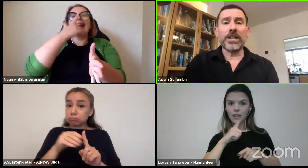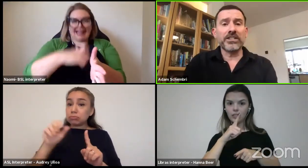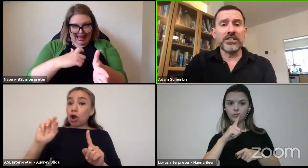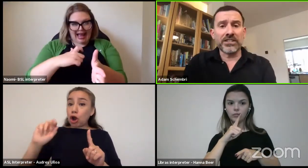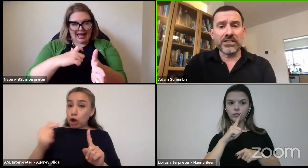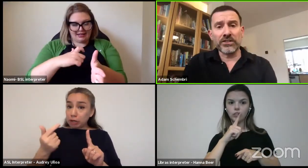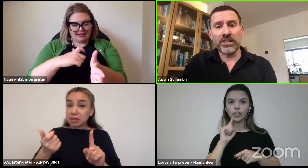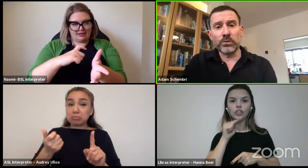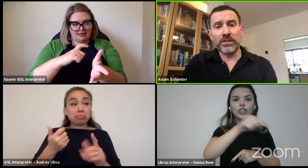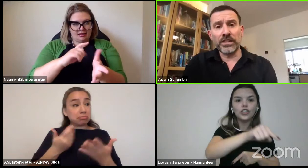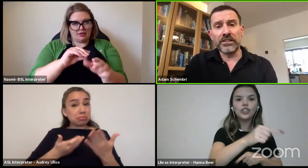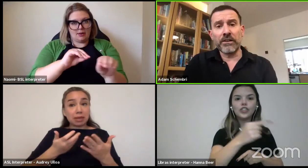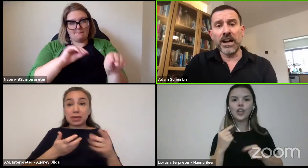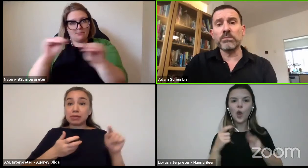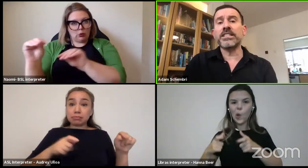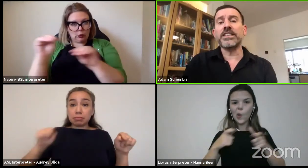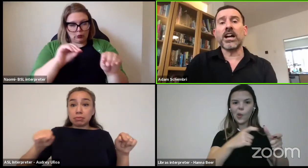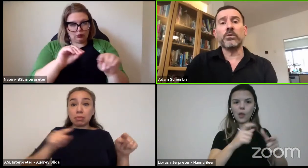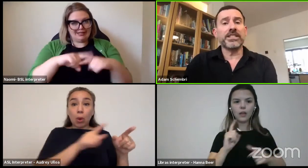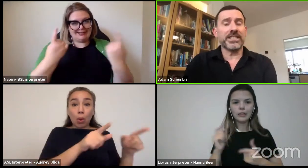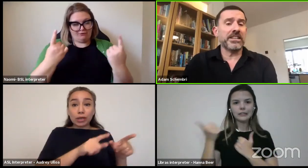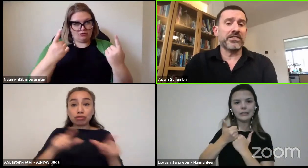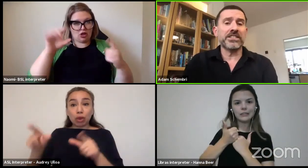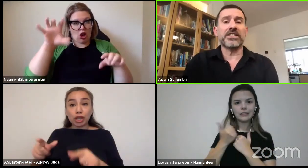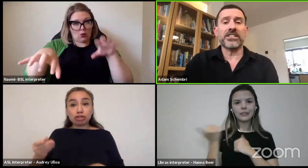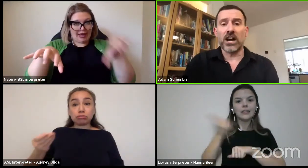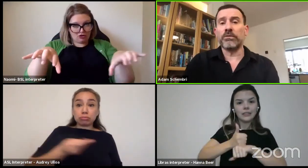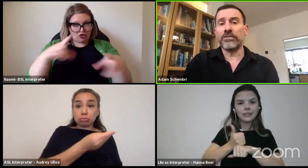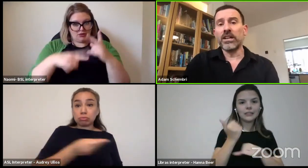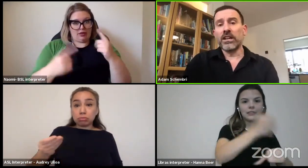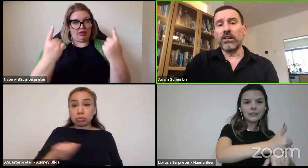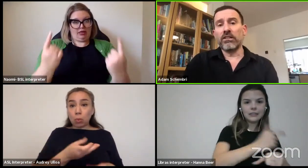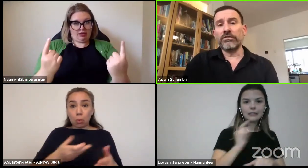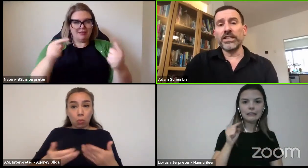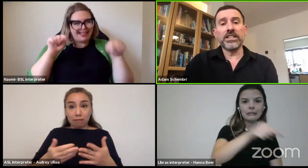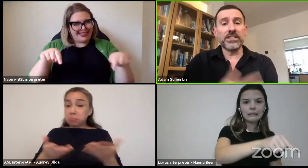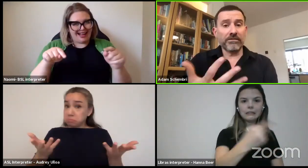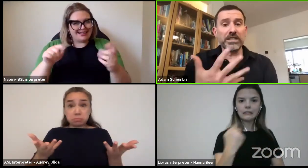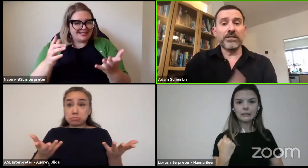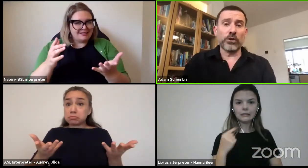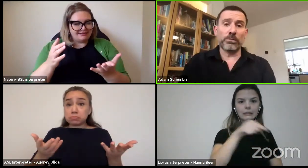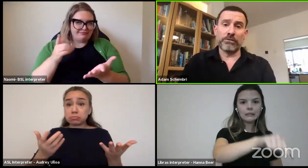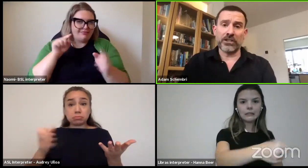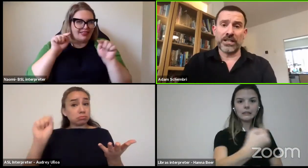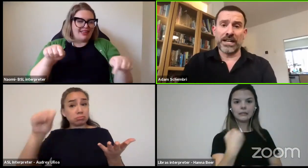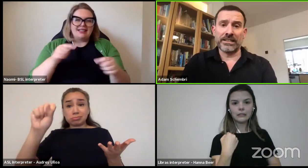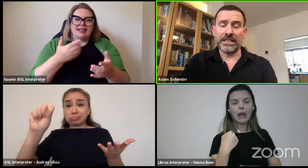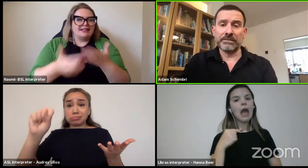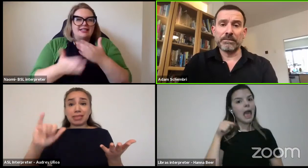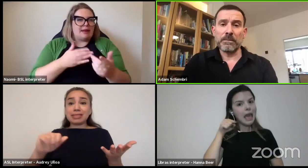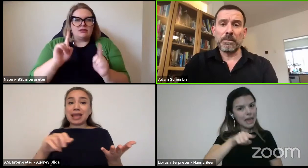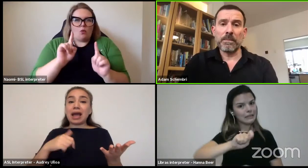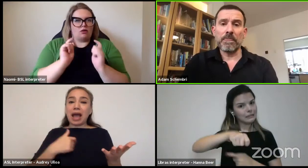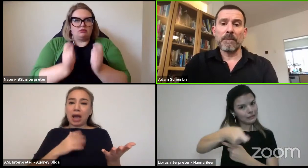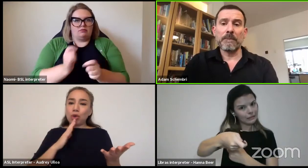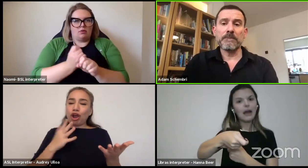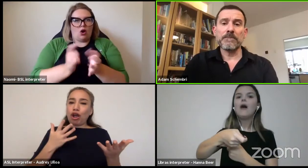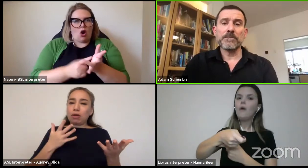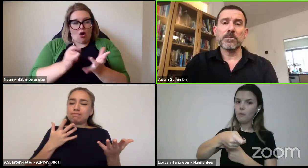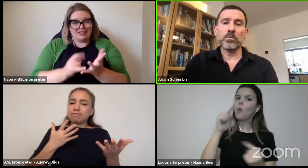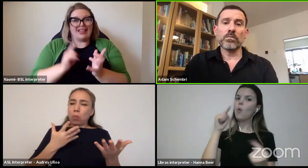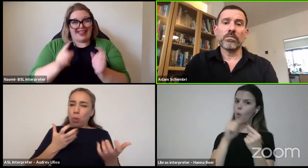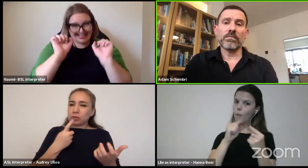between locations associated with their arguments, then I would say that this is a type this is verb directionality.